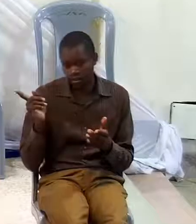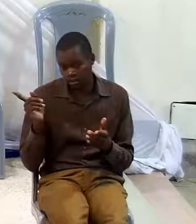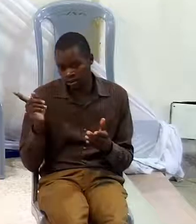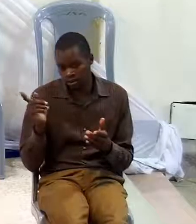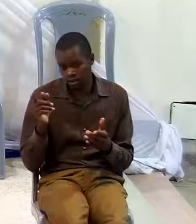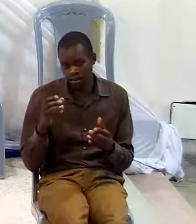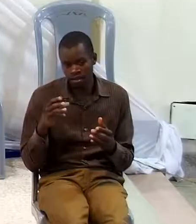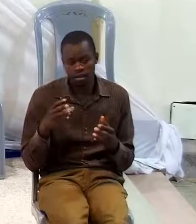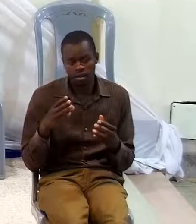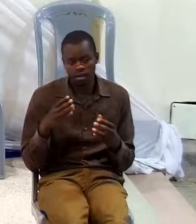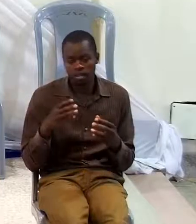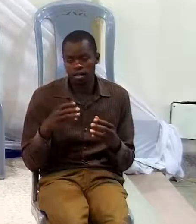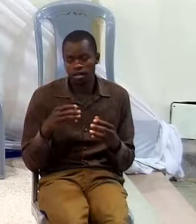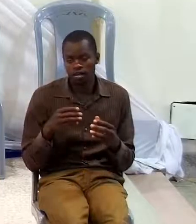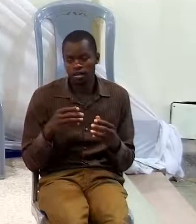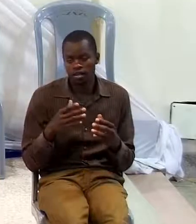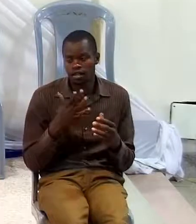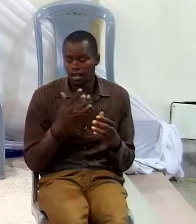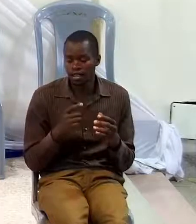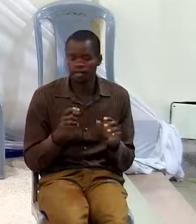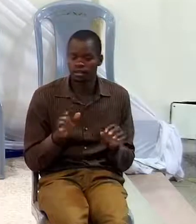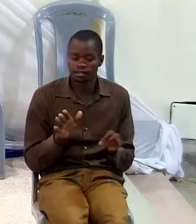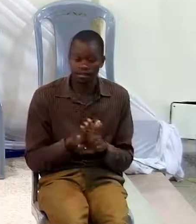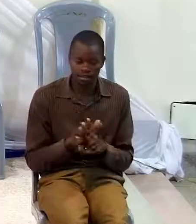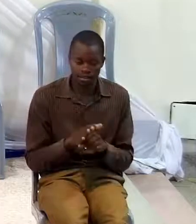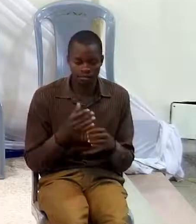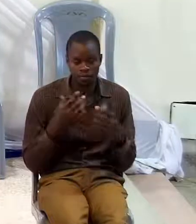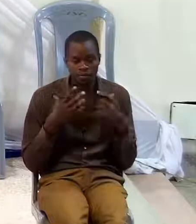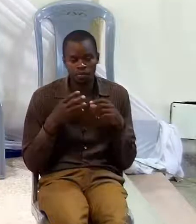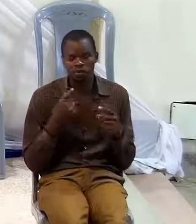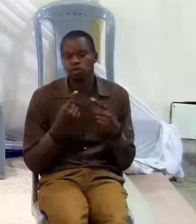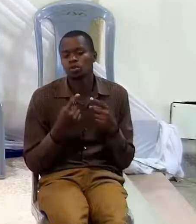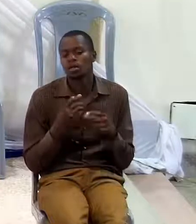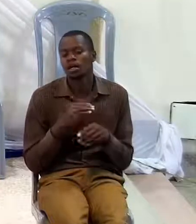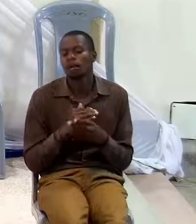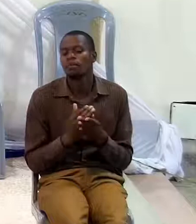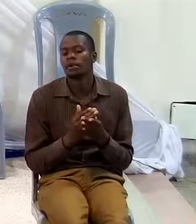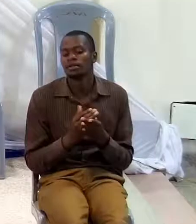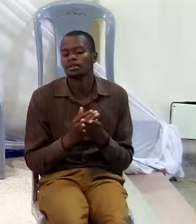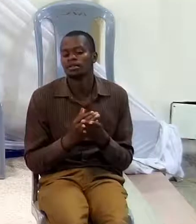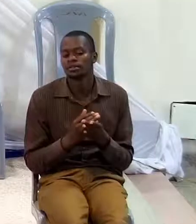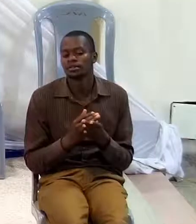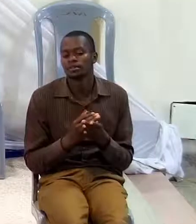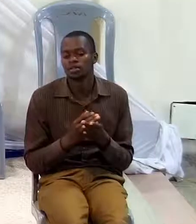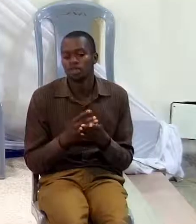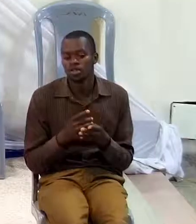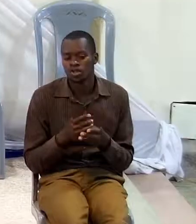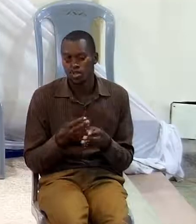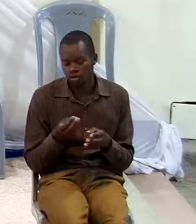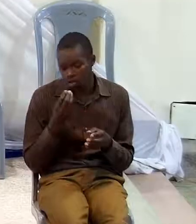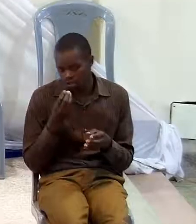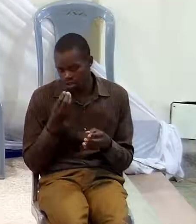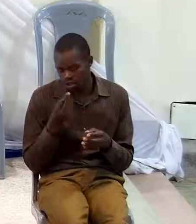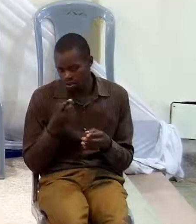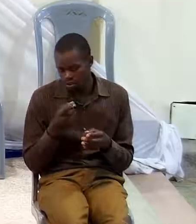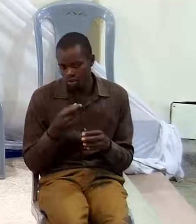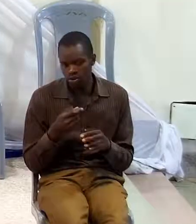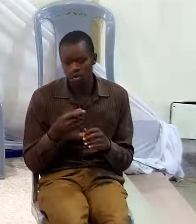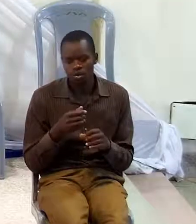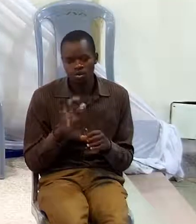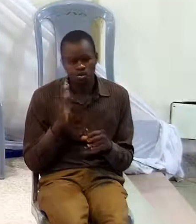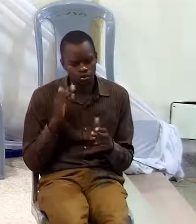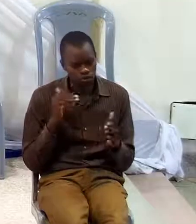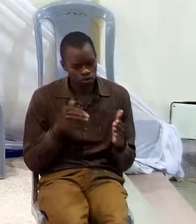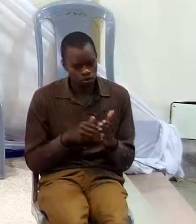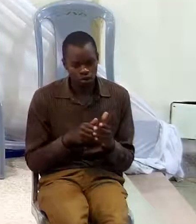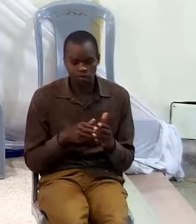you hear people talk of, if you are eating, you avoid red meats, you avoid all this. So you want to avoid